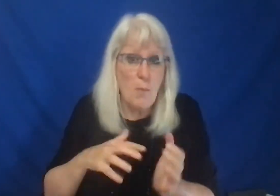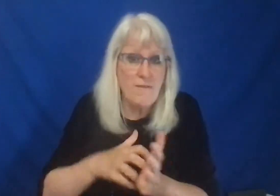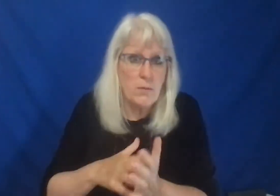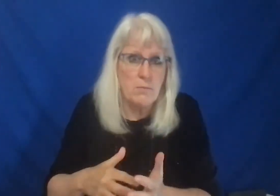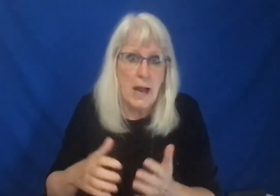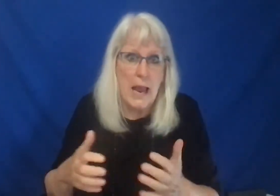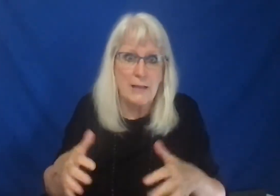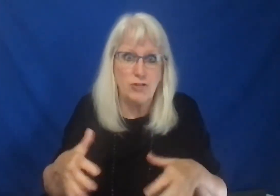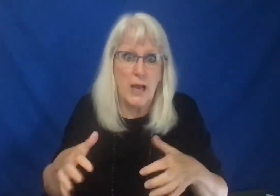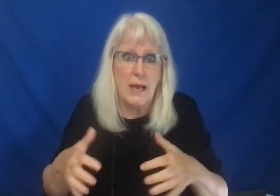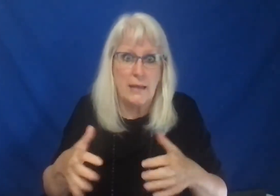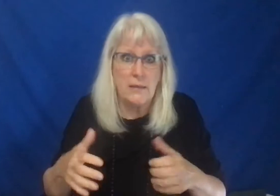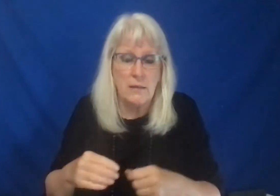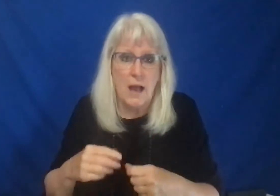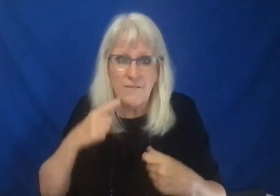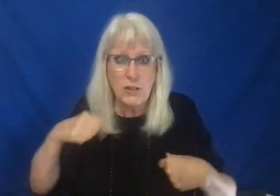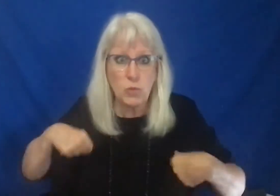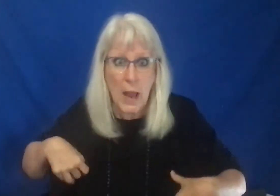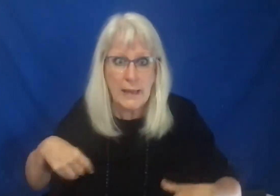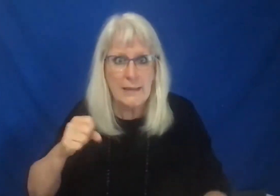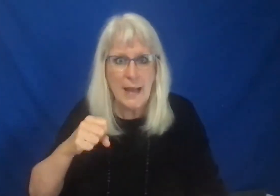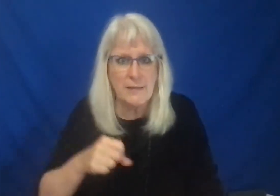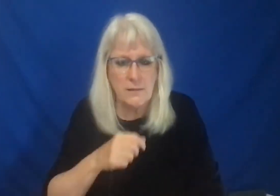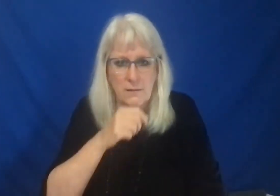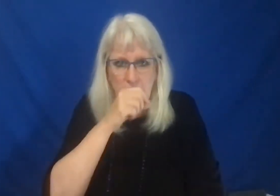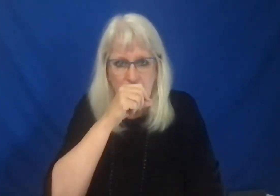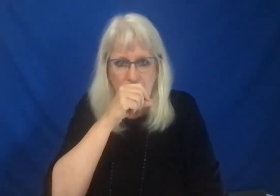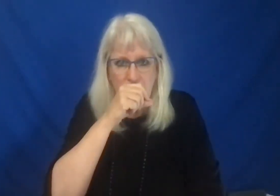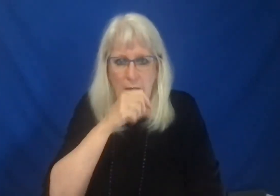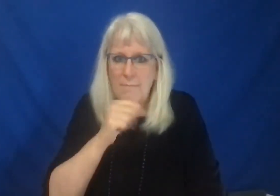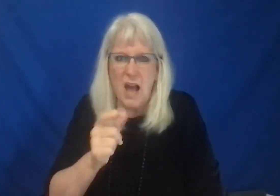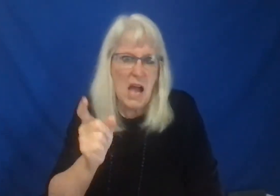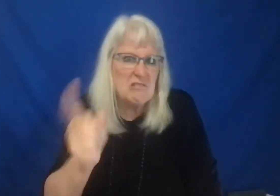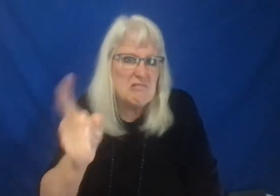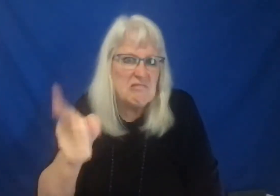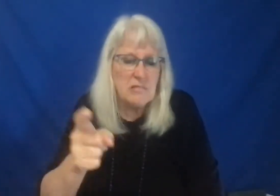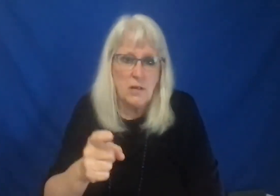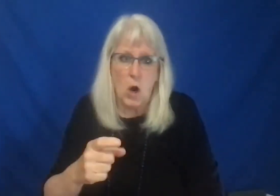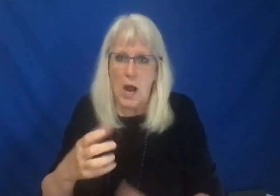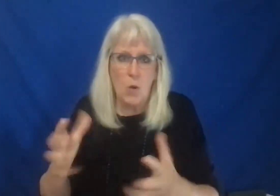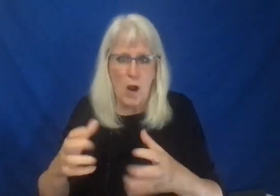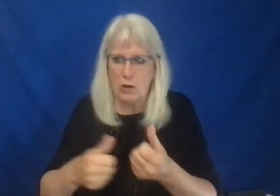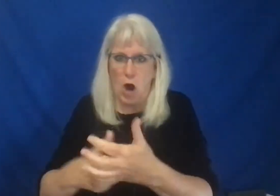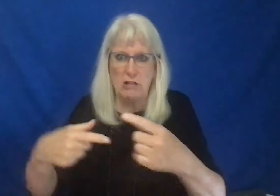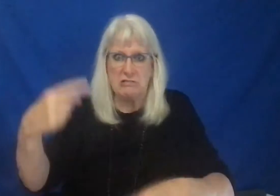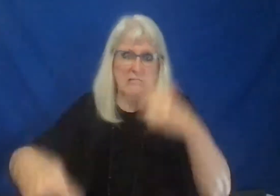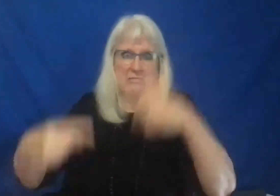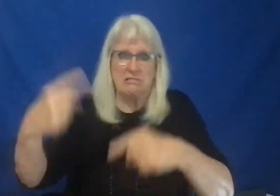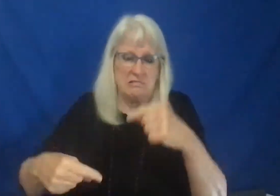do get sweaty. And it's not meant to be punitive or an incitement to public controversy. You know, general warranties, the